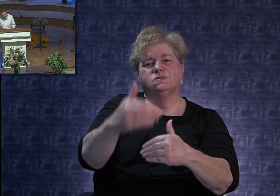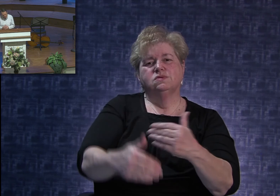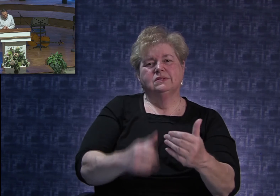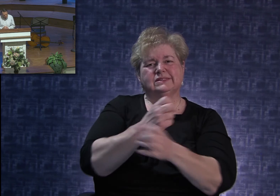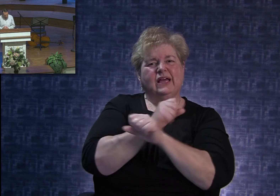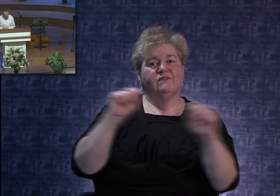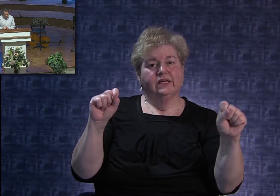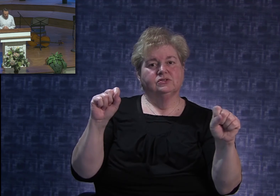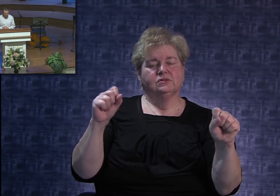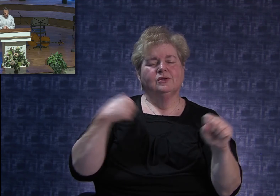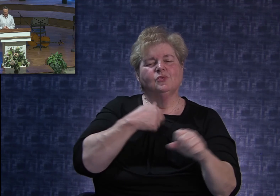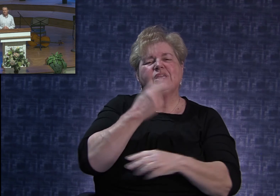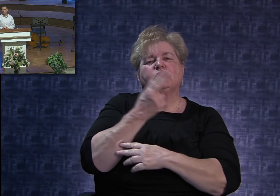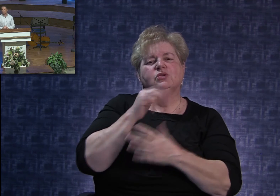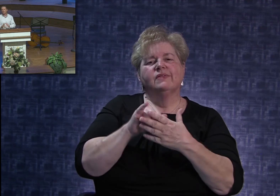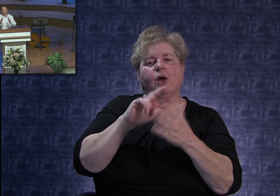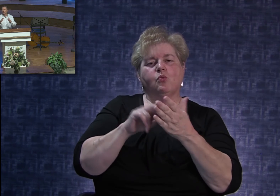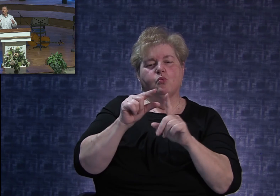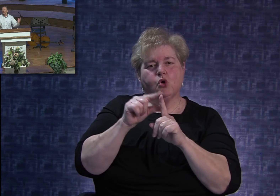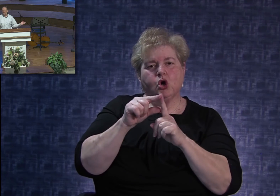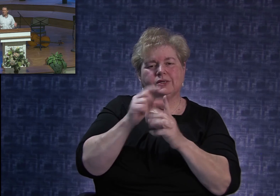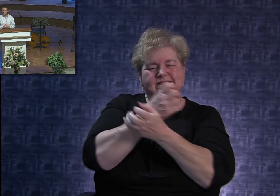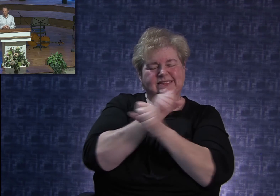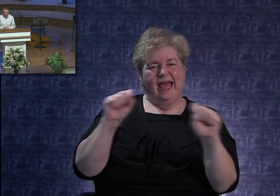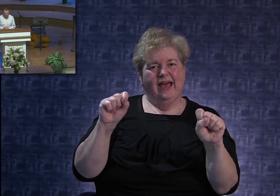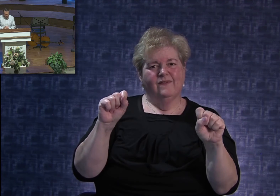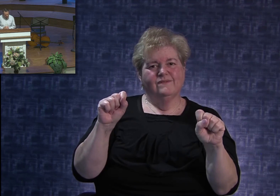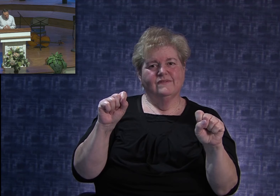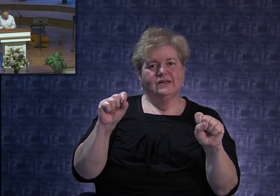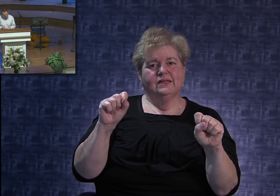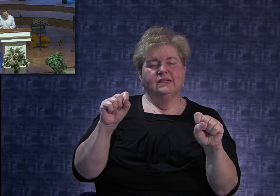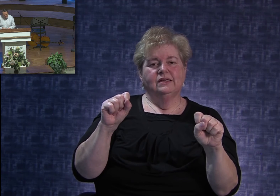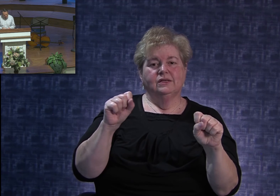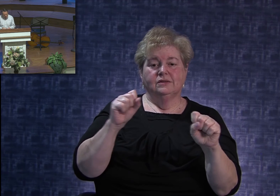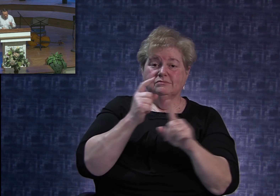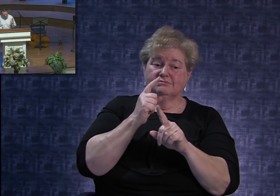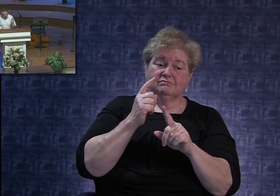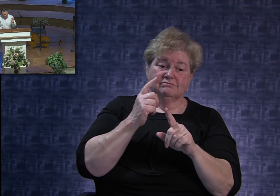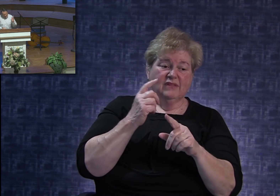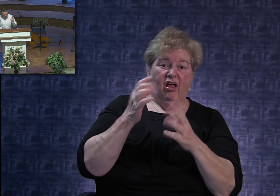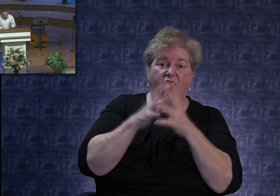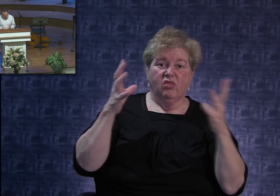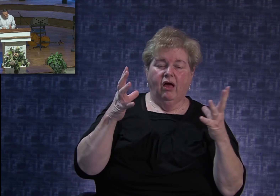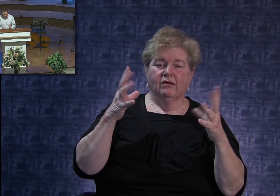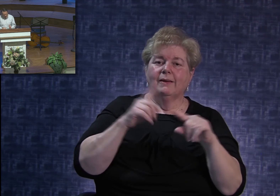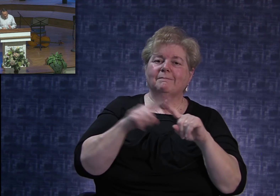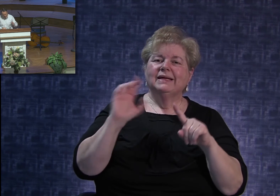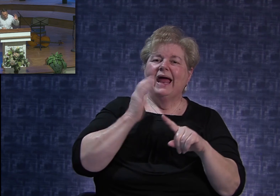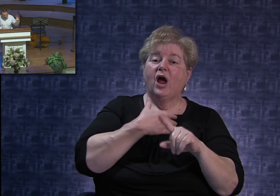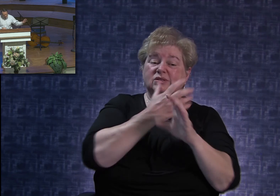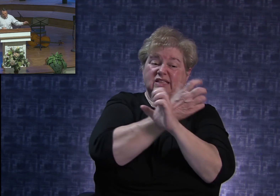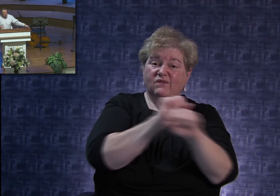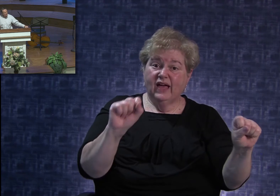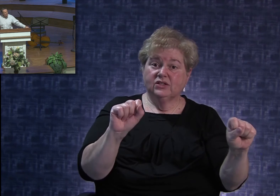term salvation pretty regularly, and sometimes I think we lose the aspects of salvation. Our salvation has justified us